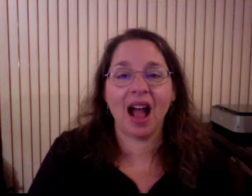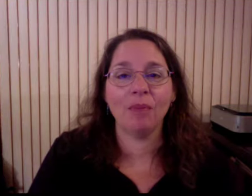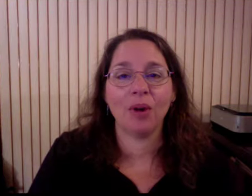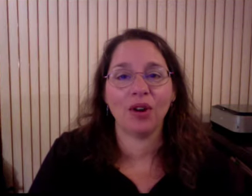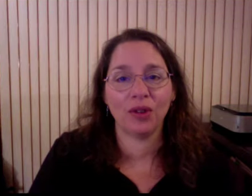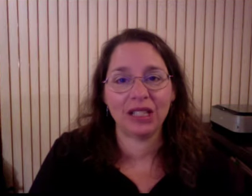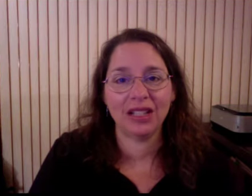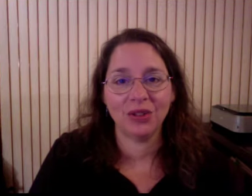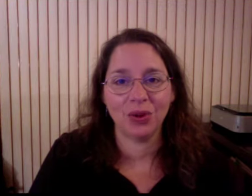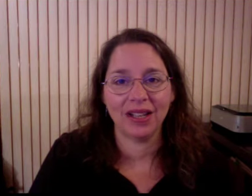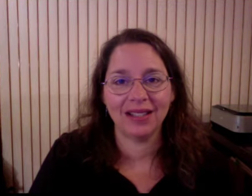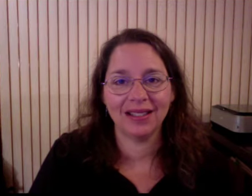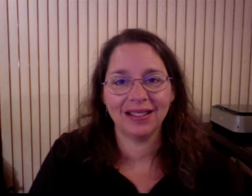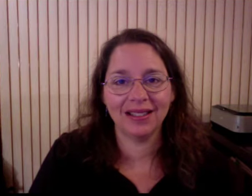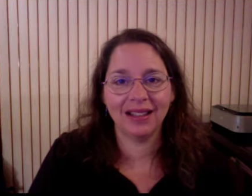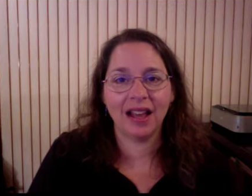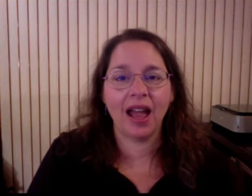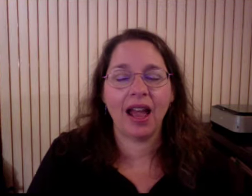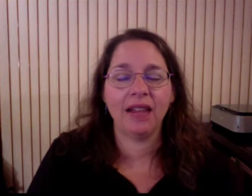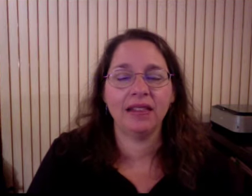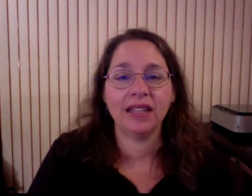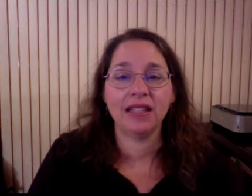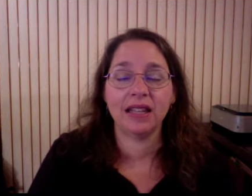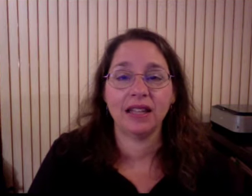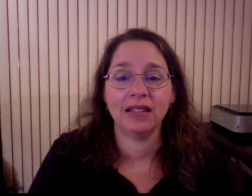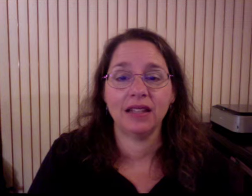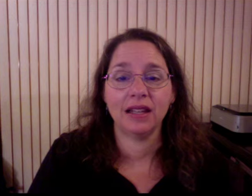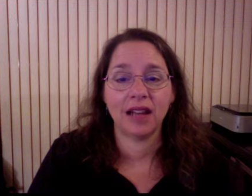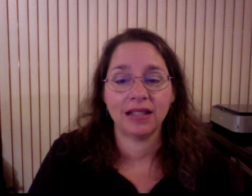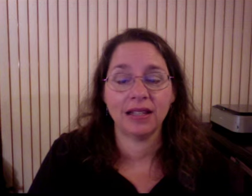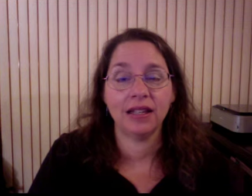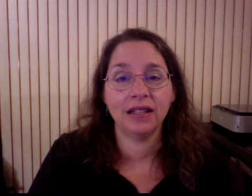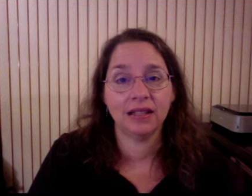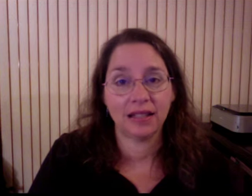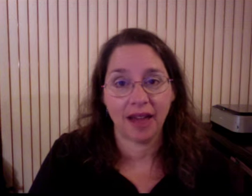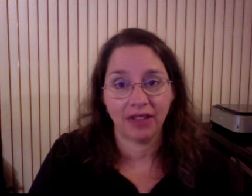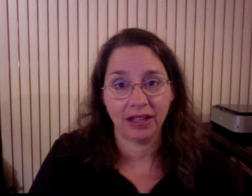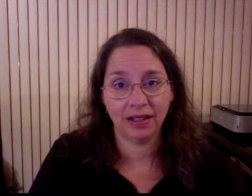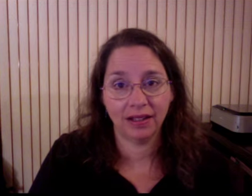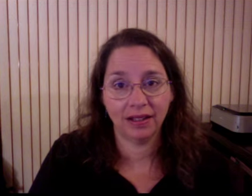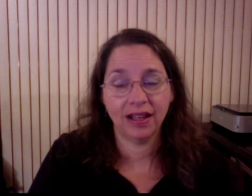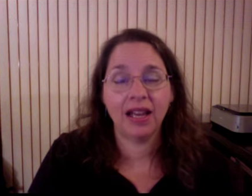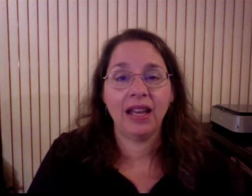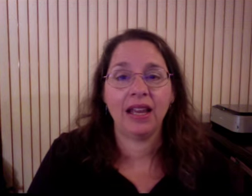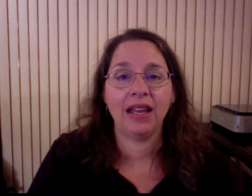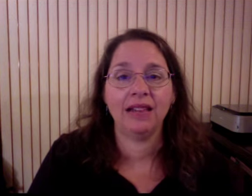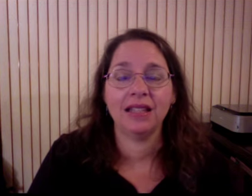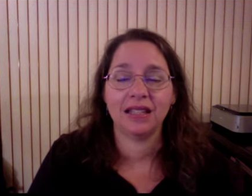I'm Margarita Noyes, and this is Lesson 7 in the